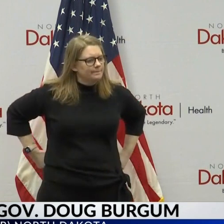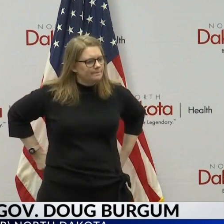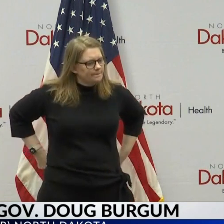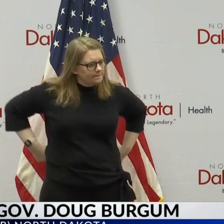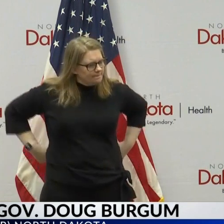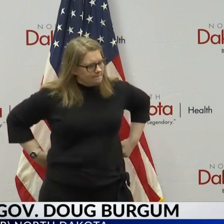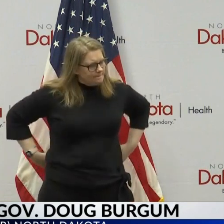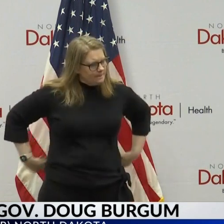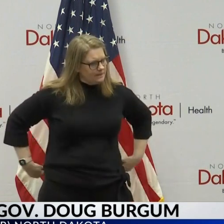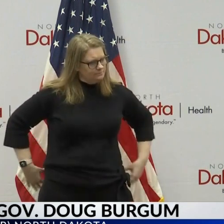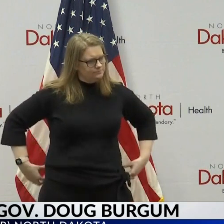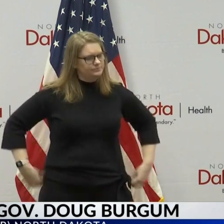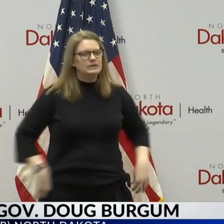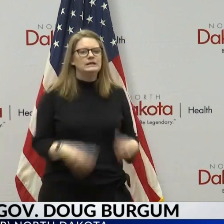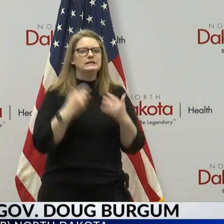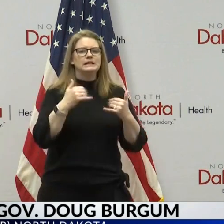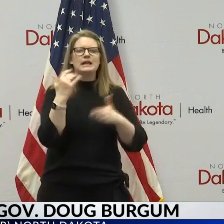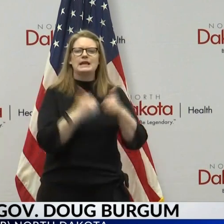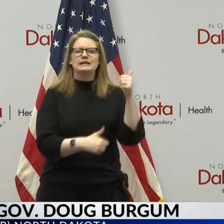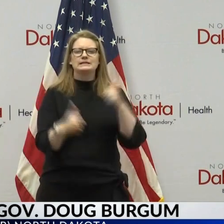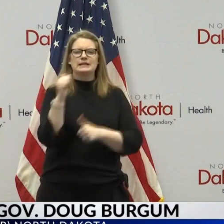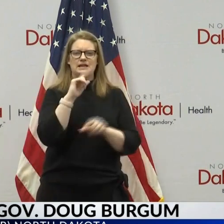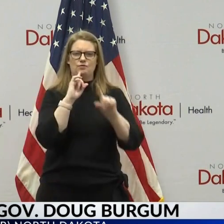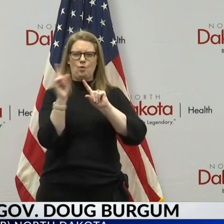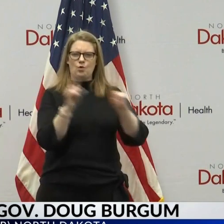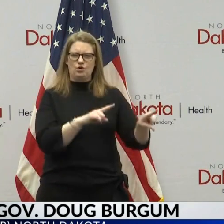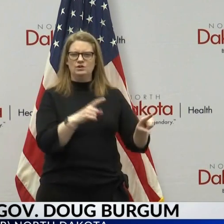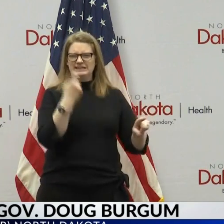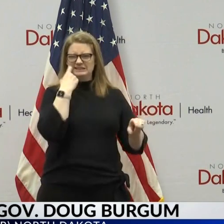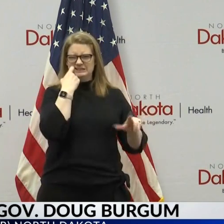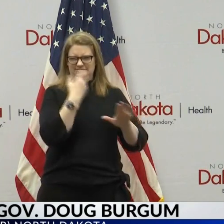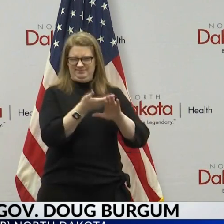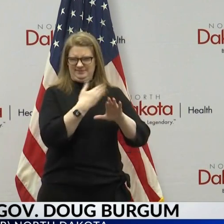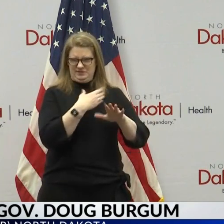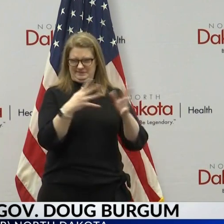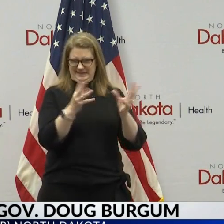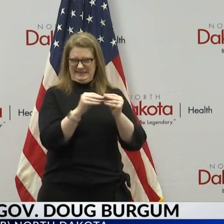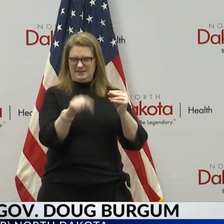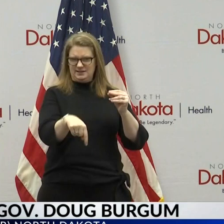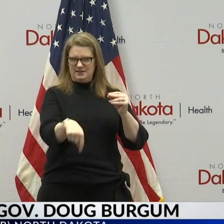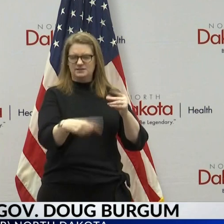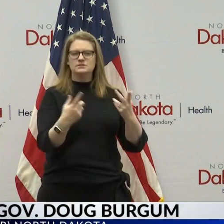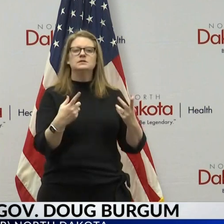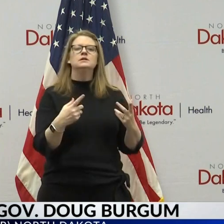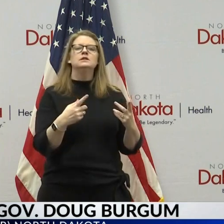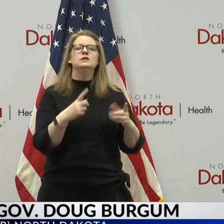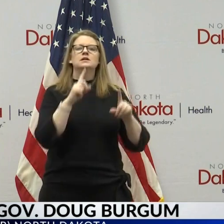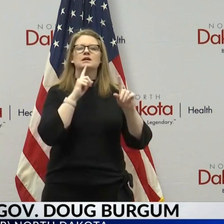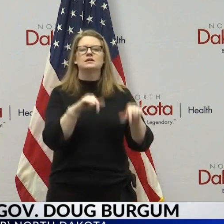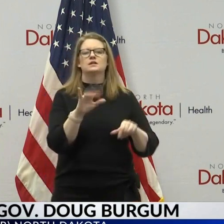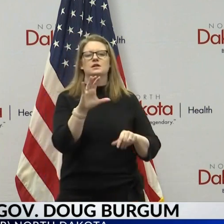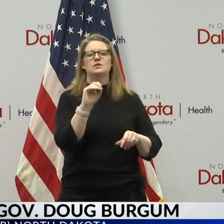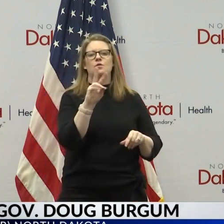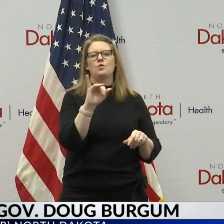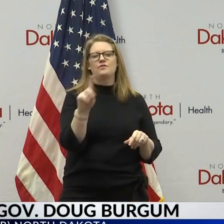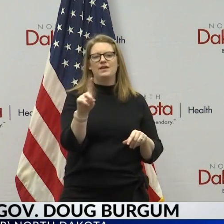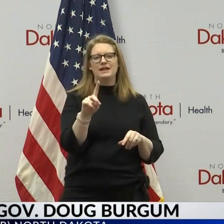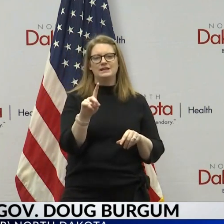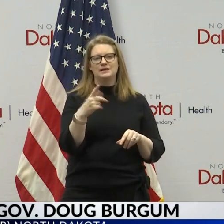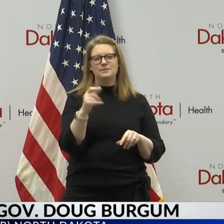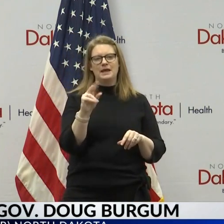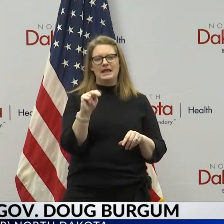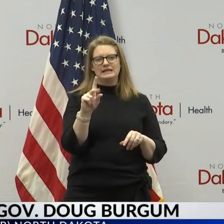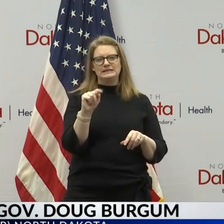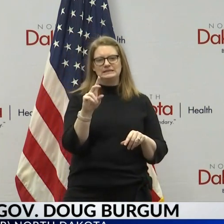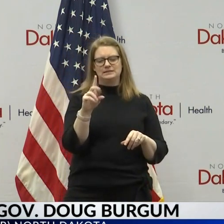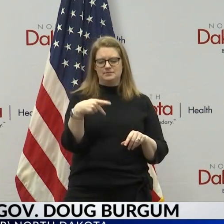Today we issued an executive order just prior to this meeting in response to how the COVID-19 pandemic affects some